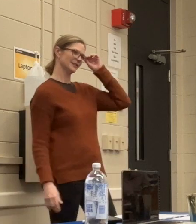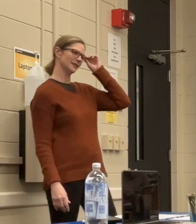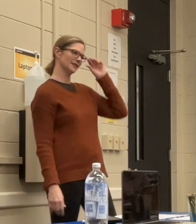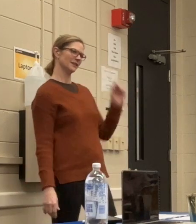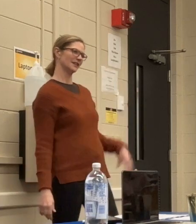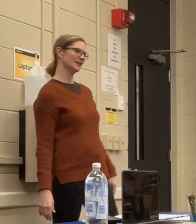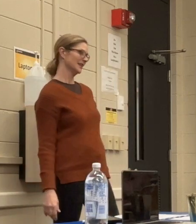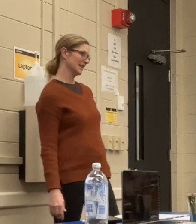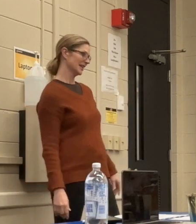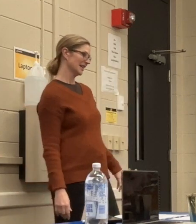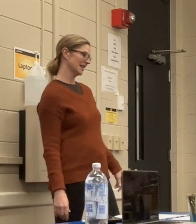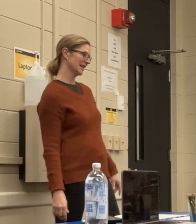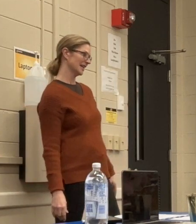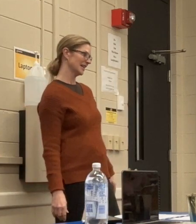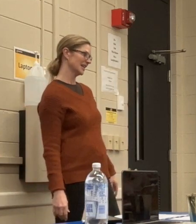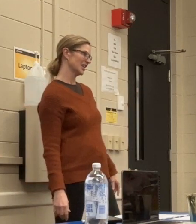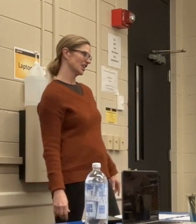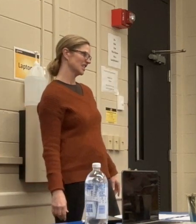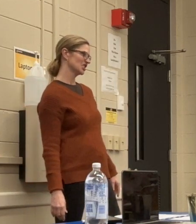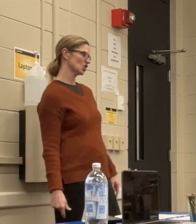Another word in English would be snarky.